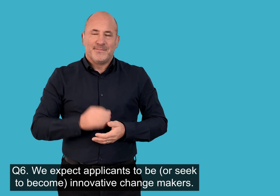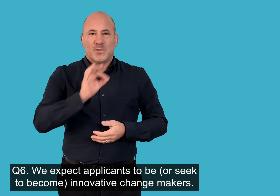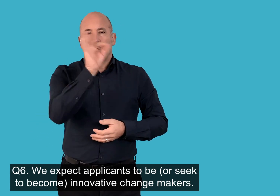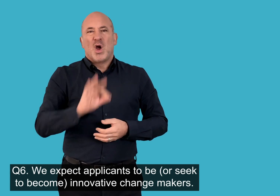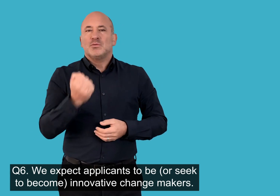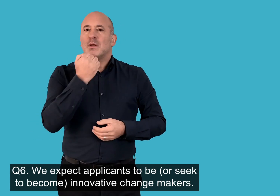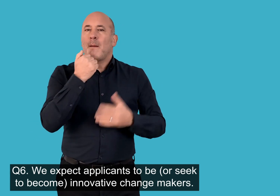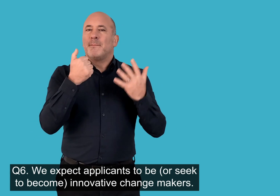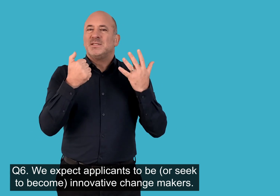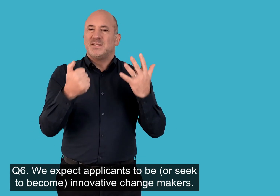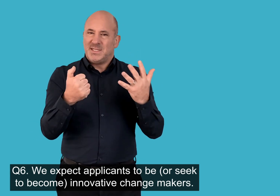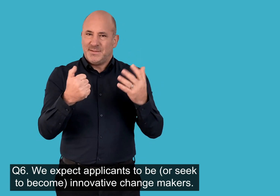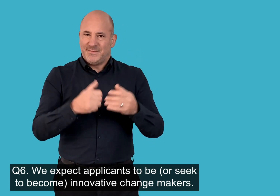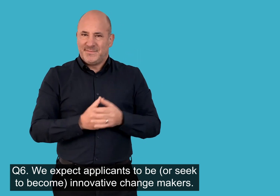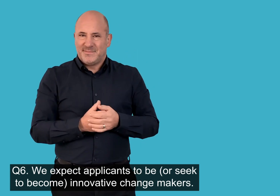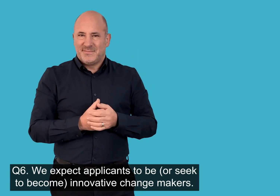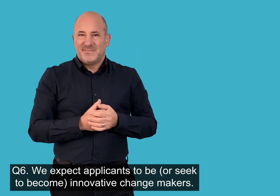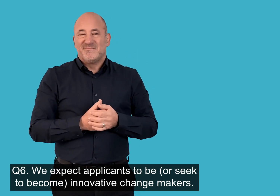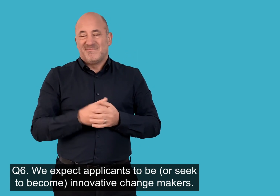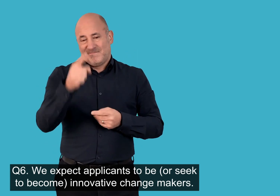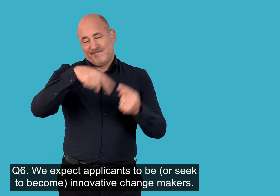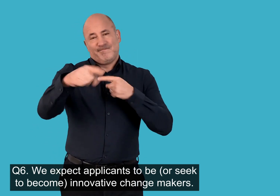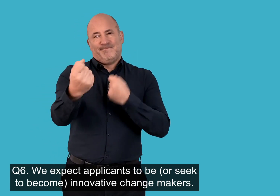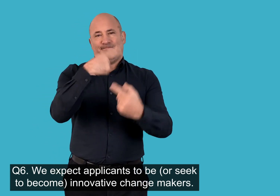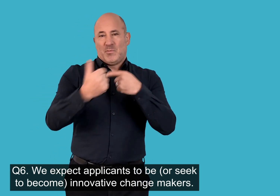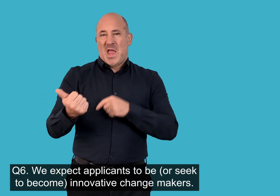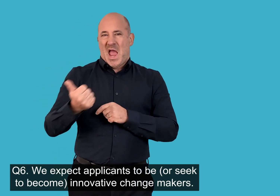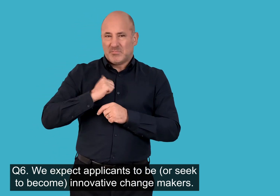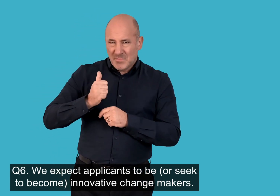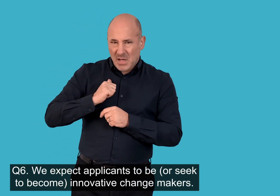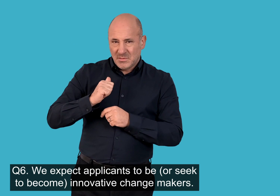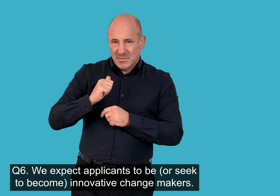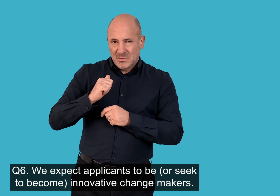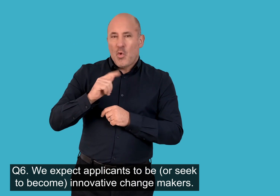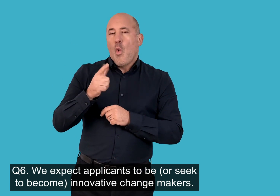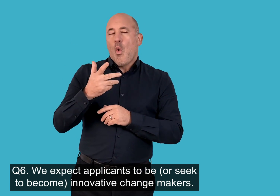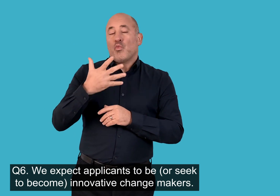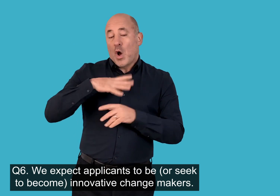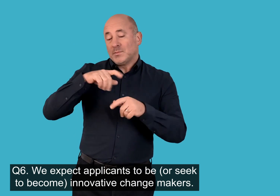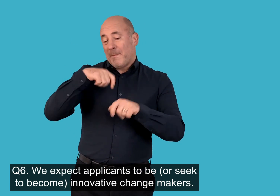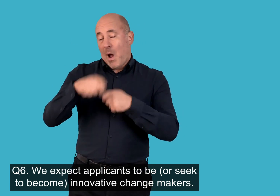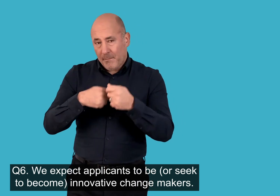Question 6. We expect applicants to be, or seek to become, innovative changemakers.